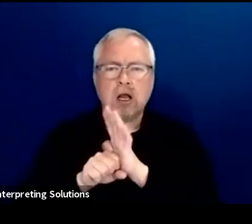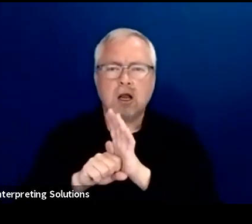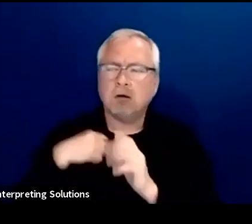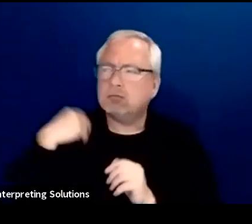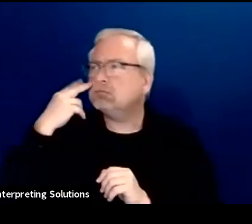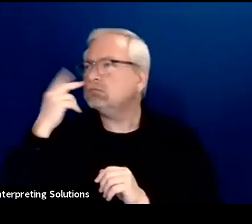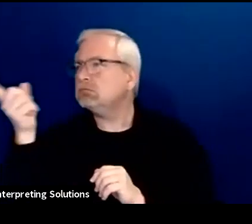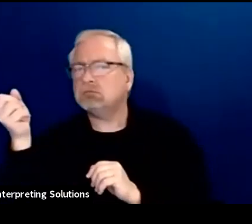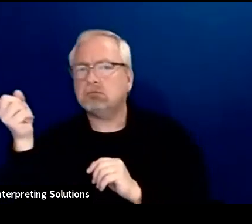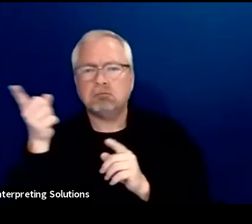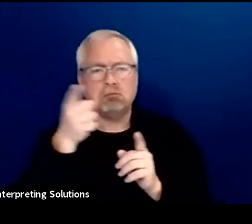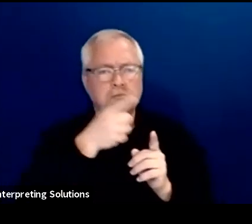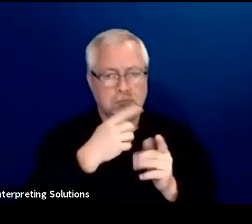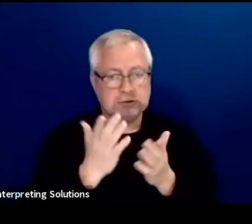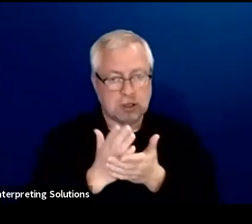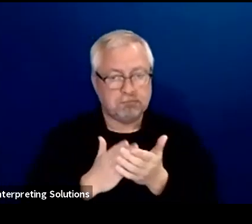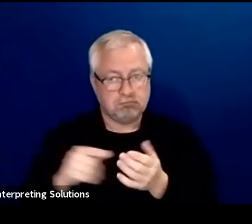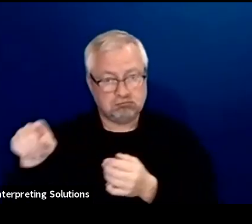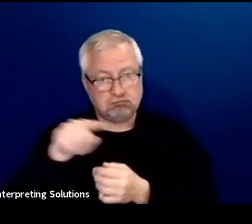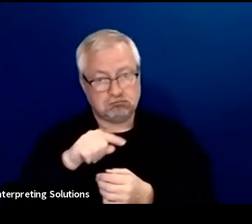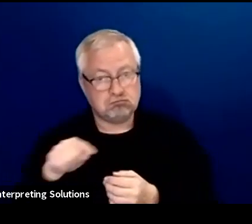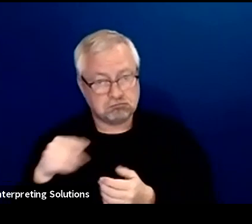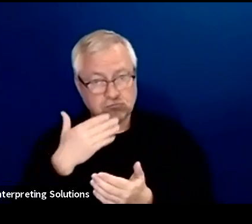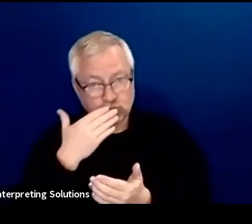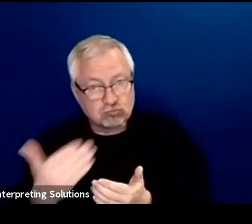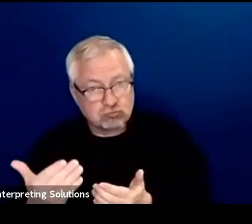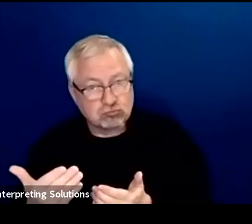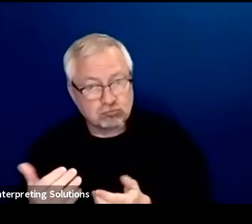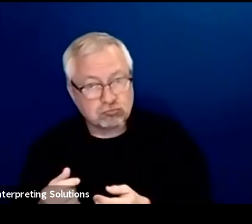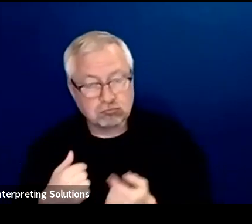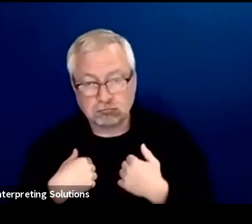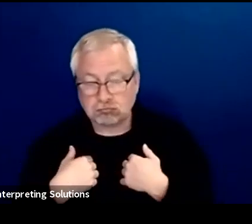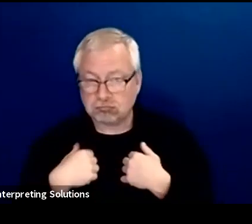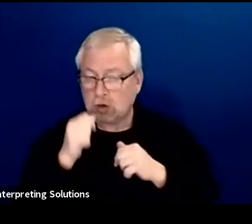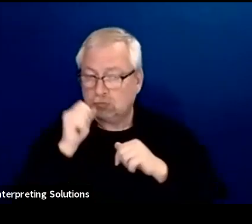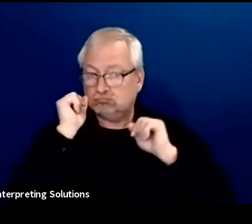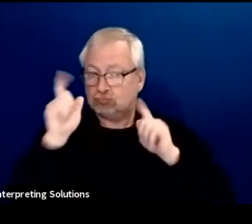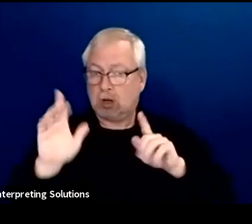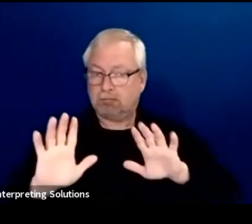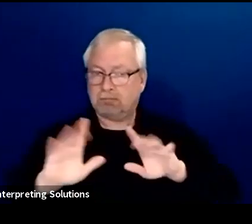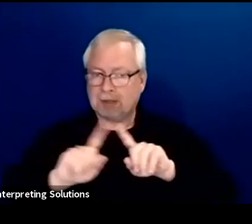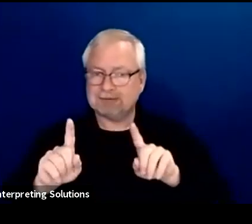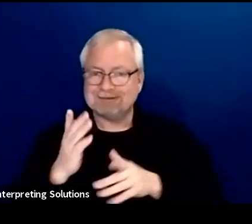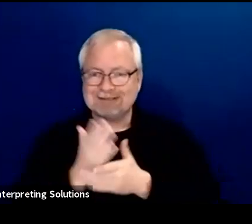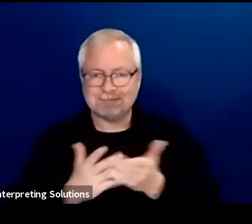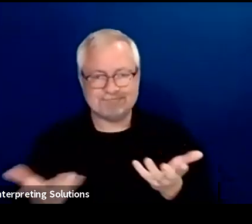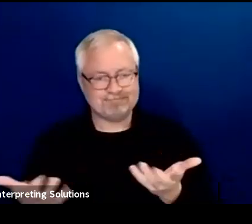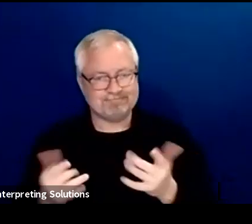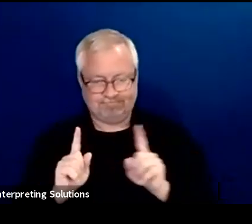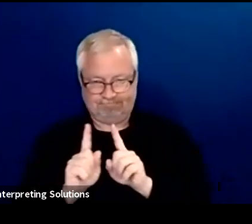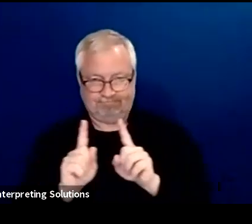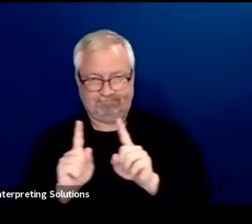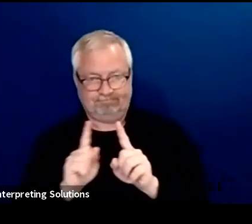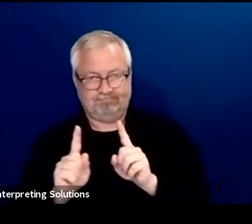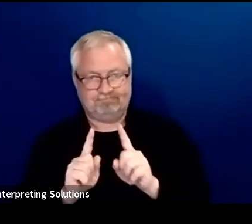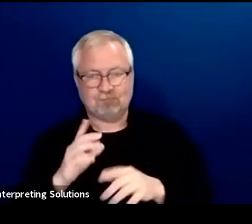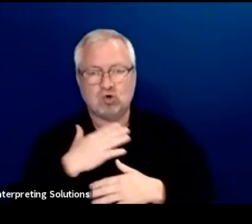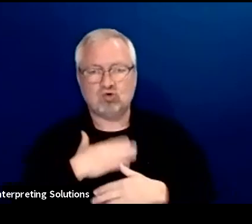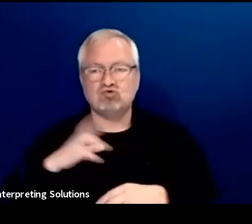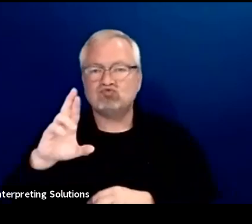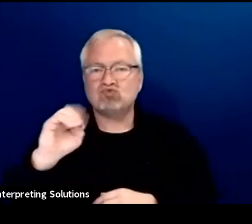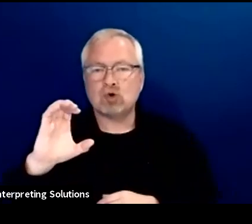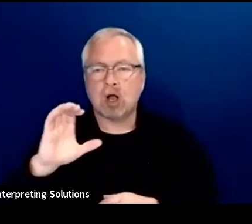real good. And I think your listeners wouldn't be surprised about this. We're not so good in social distancing and recreation areas right now. So I want to look at those